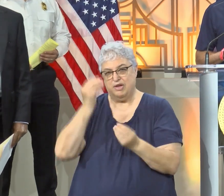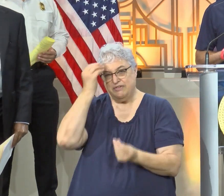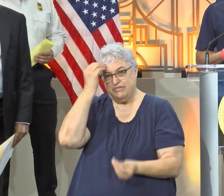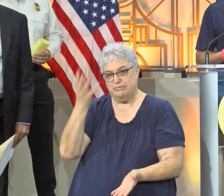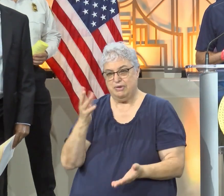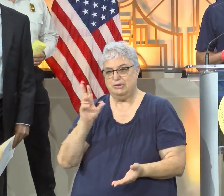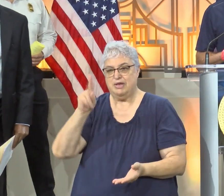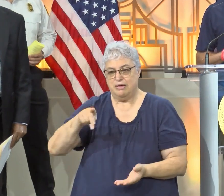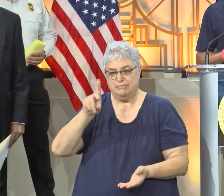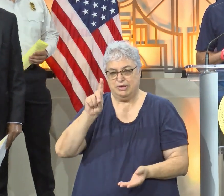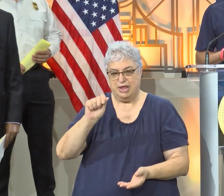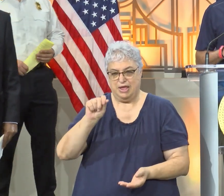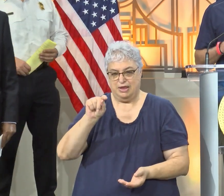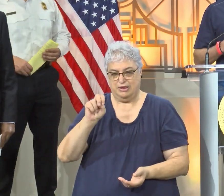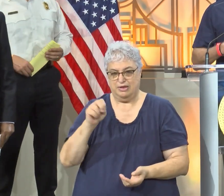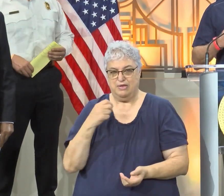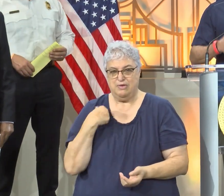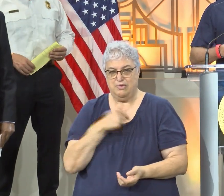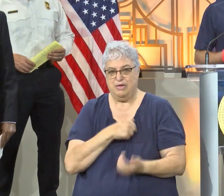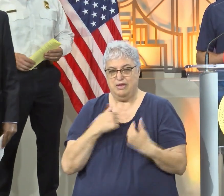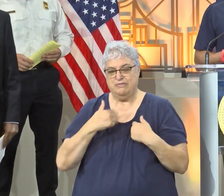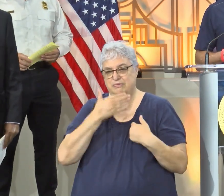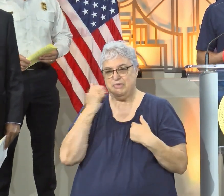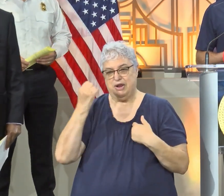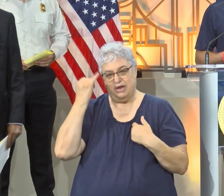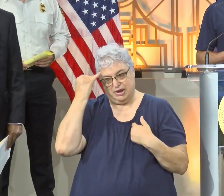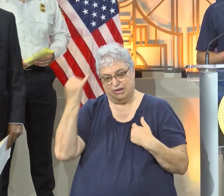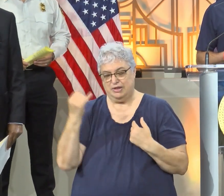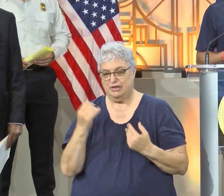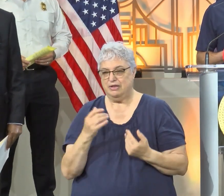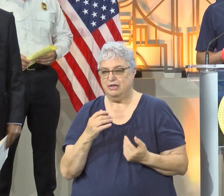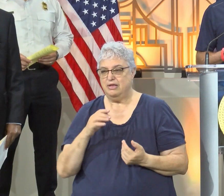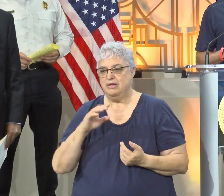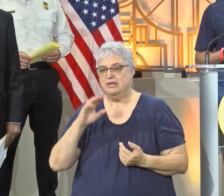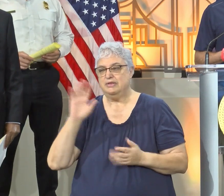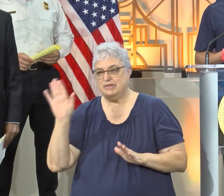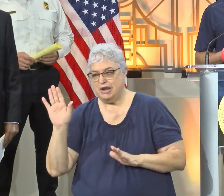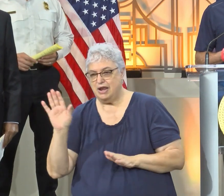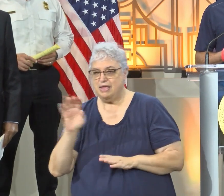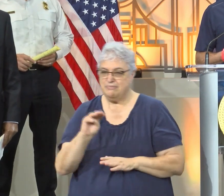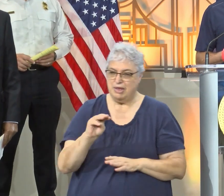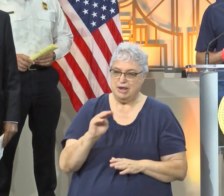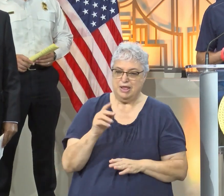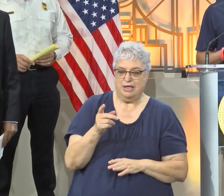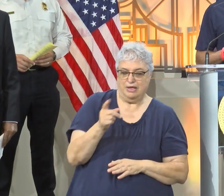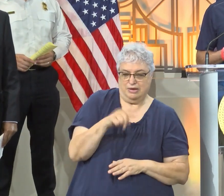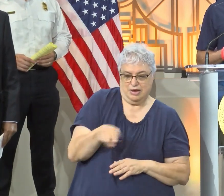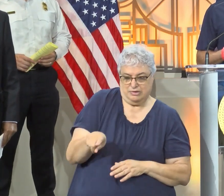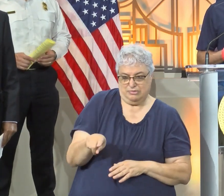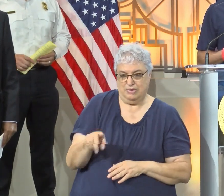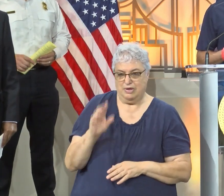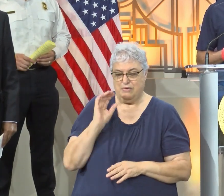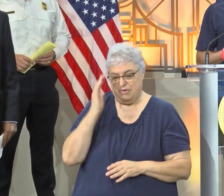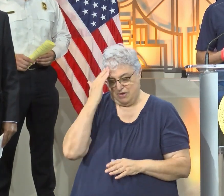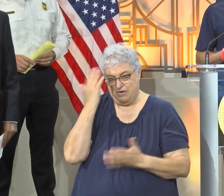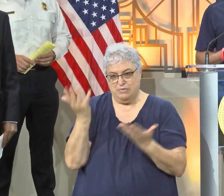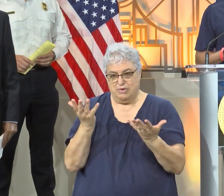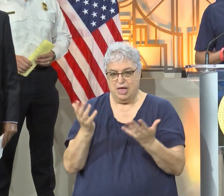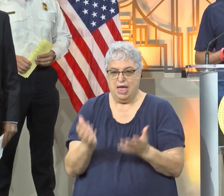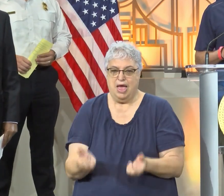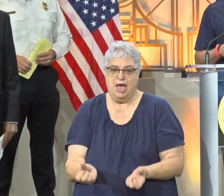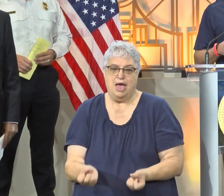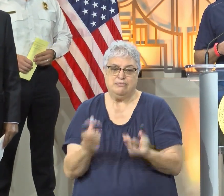updates, so we'll have a better idea Sunday going into Monday exactly what type of storm it's going to be and potentially